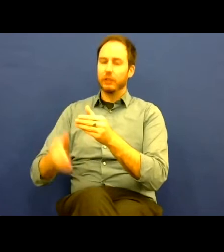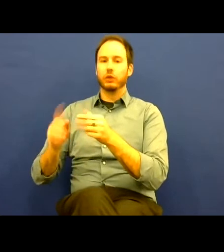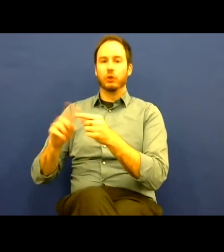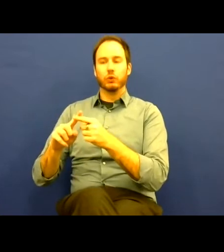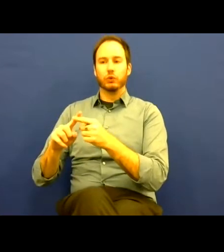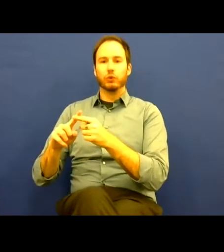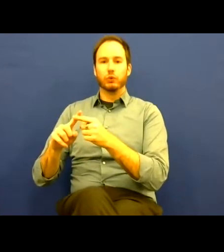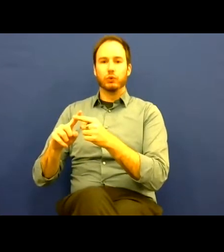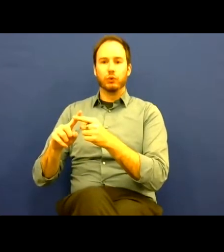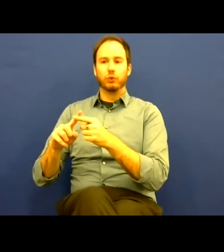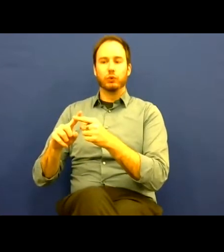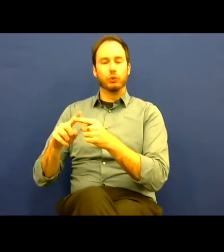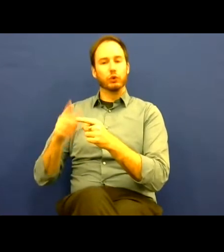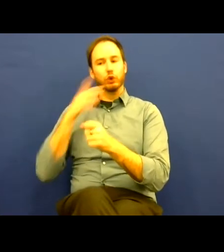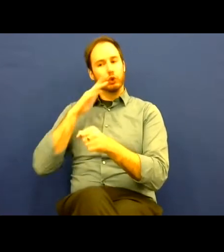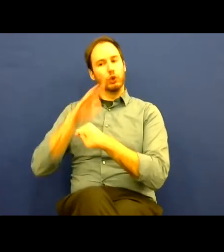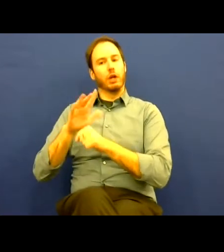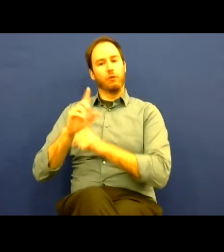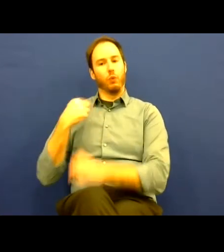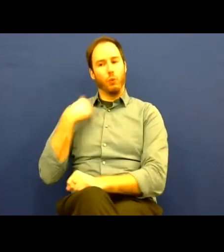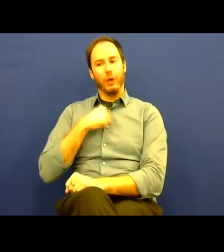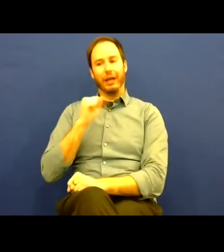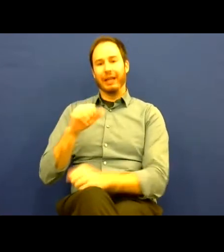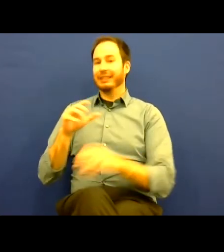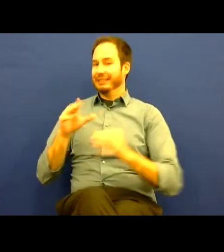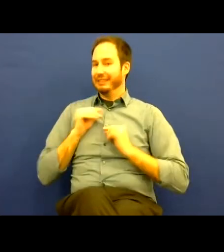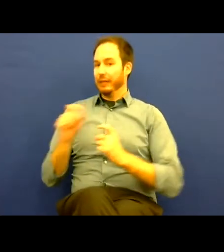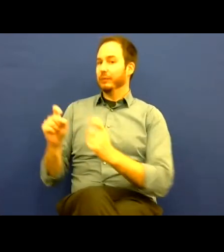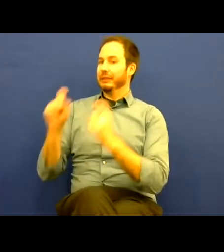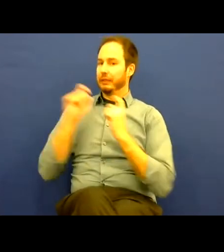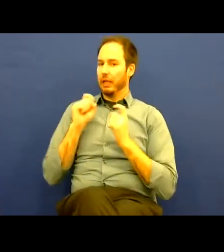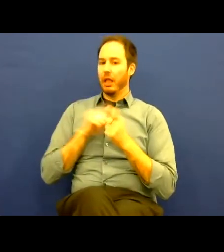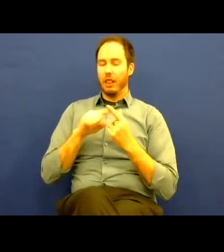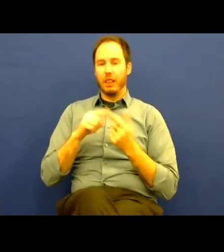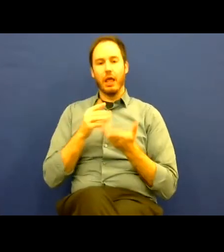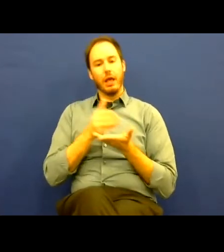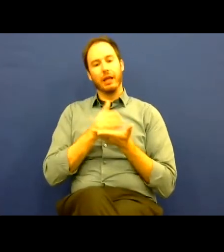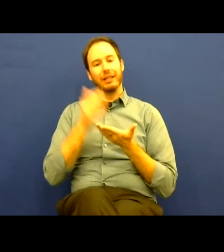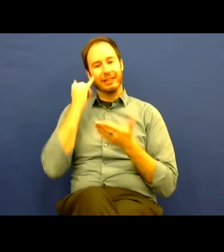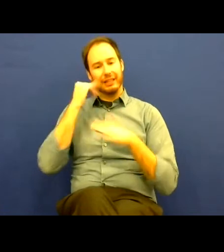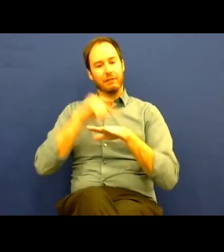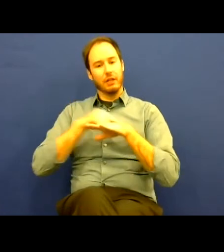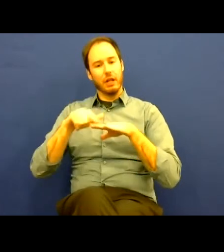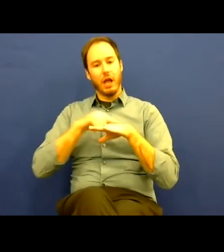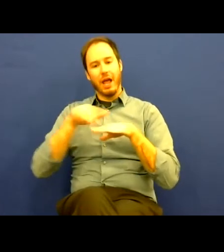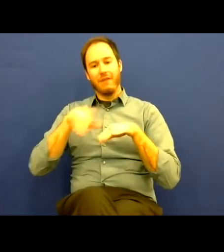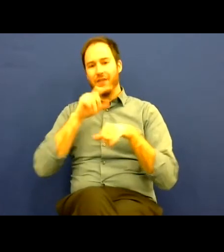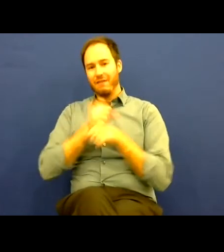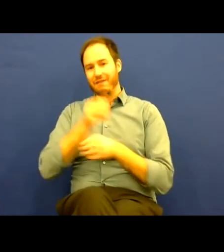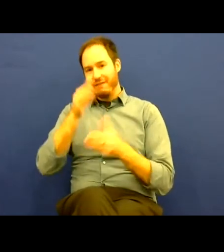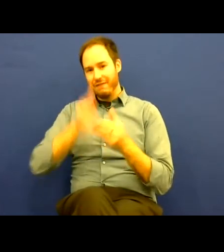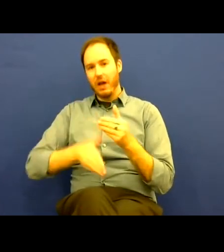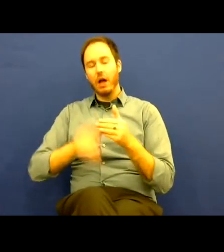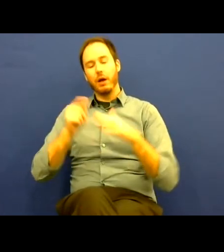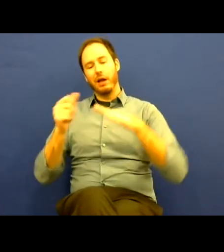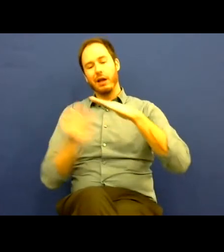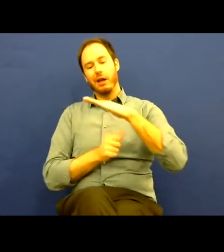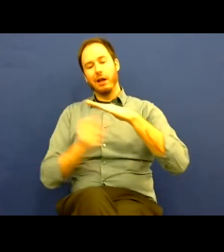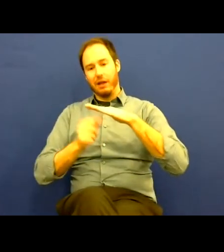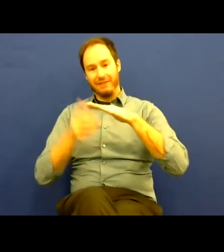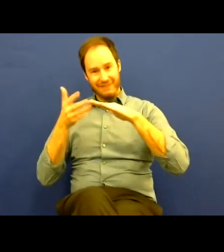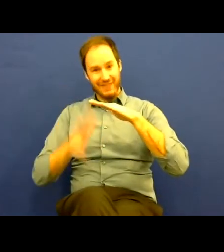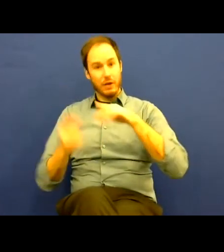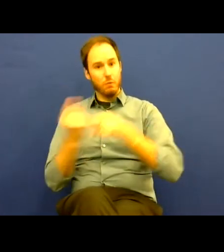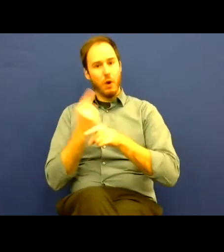to a state where we can accept dedication. And again, even if the top course isn't done, as long as the underneath course is